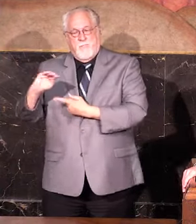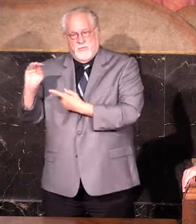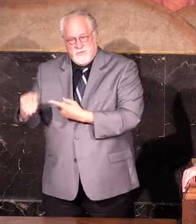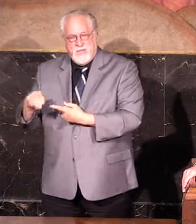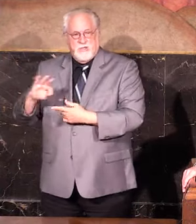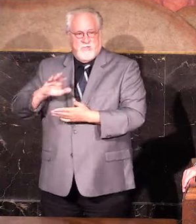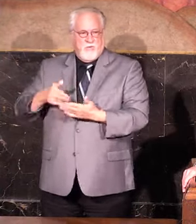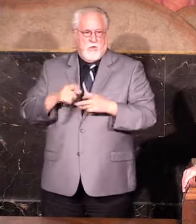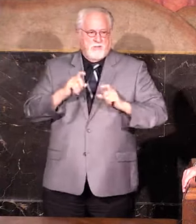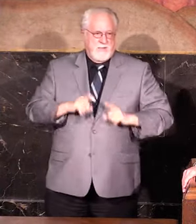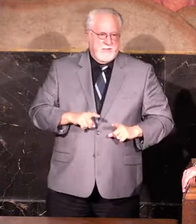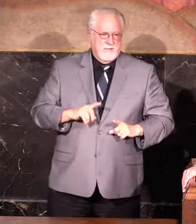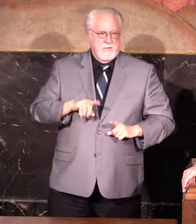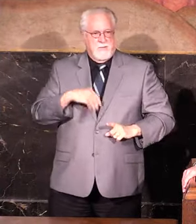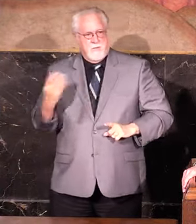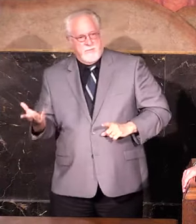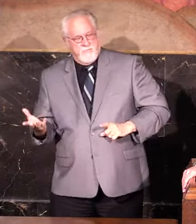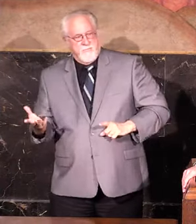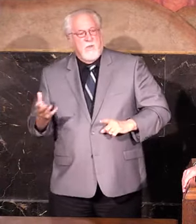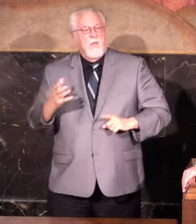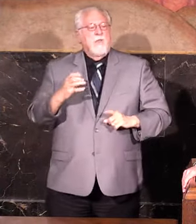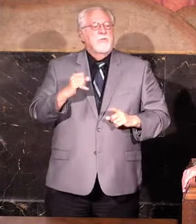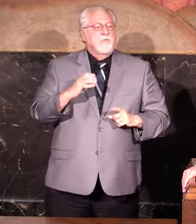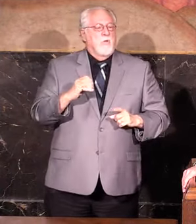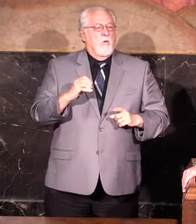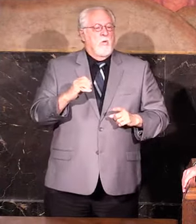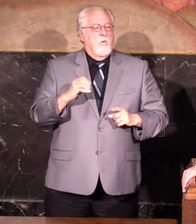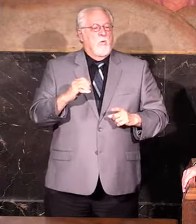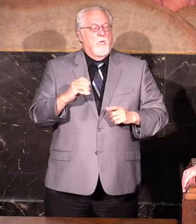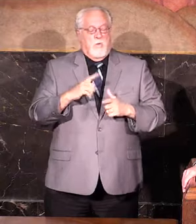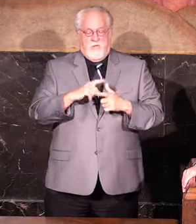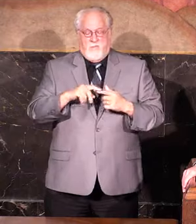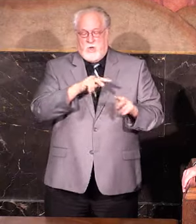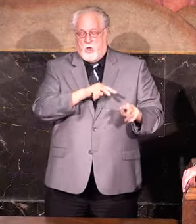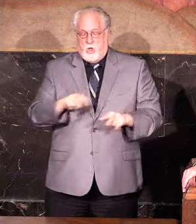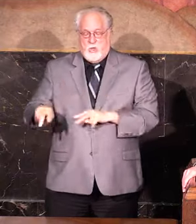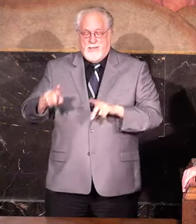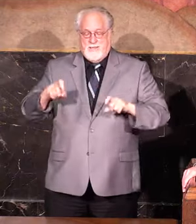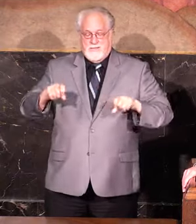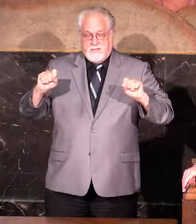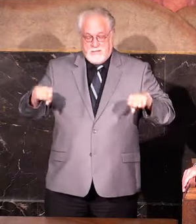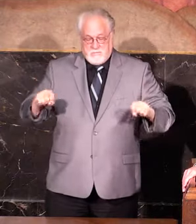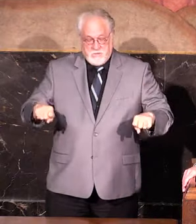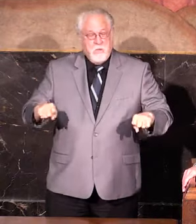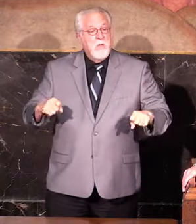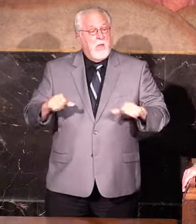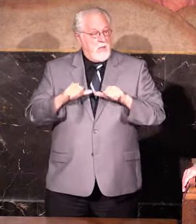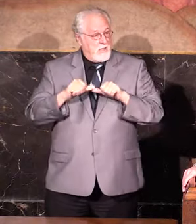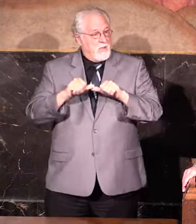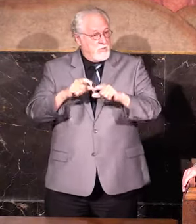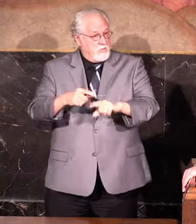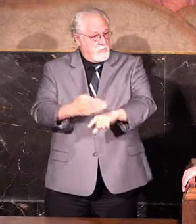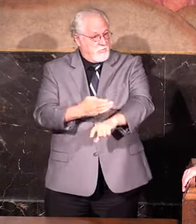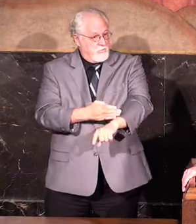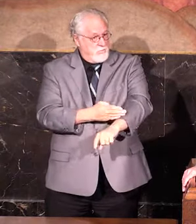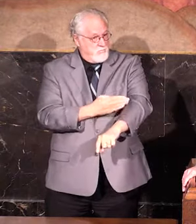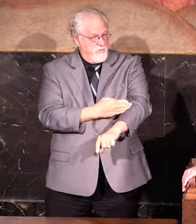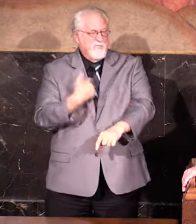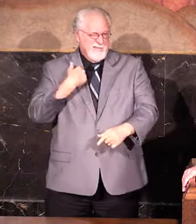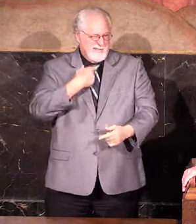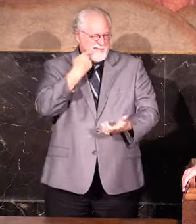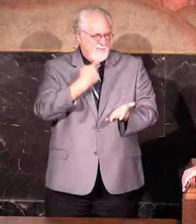all tests administered. Then you look at your testing capacity, which continues to improve, as we talked about